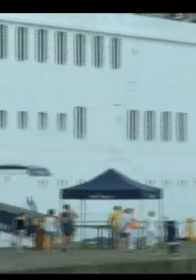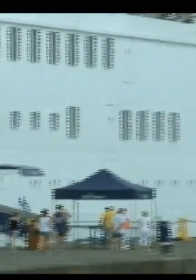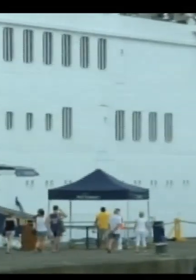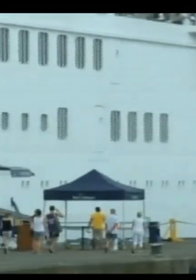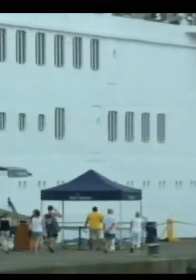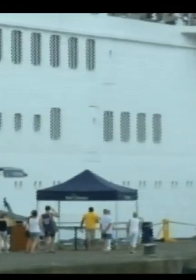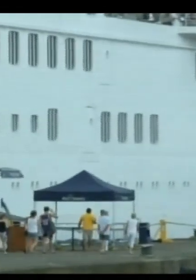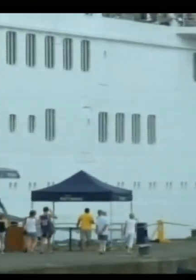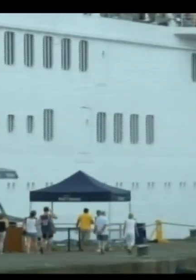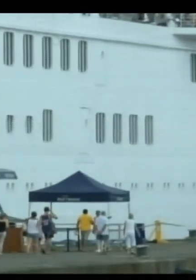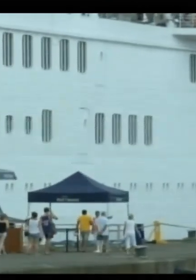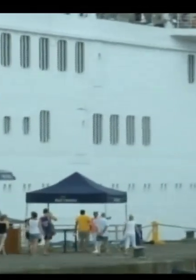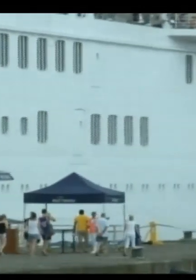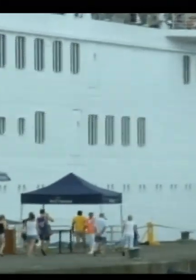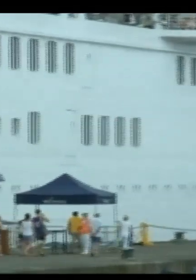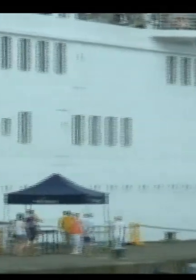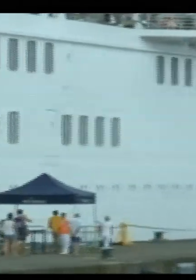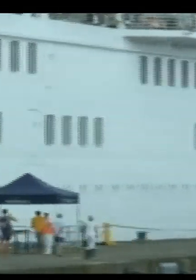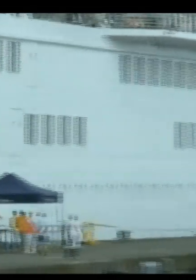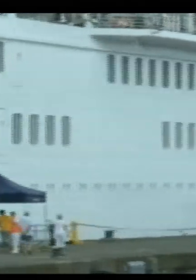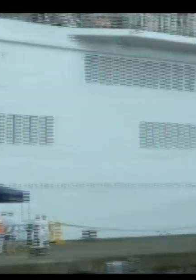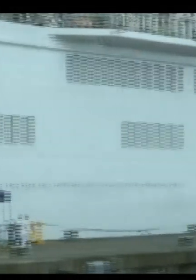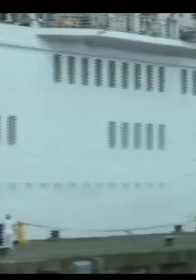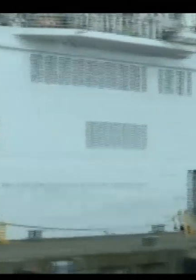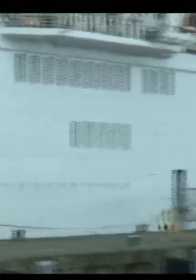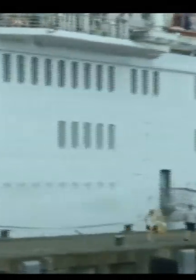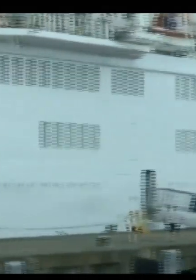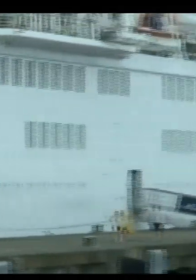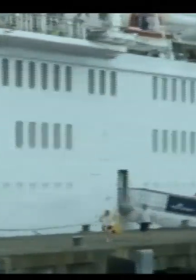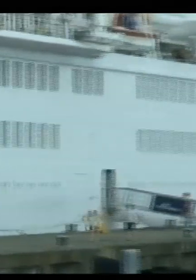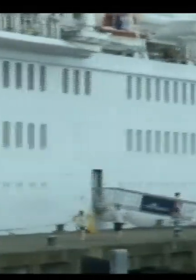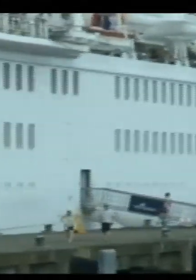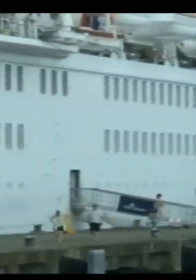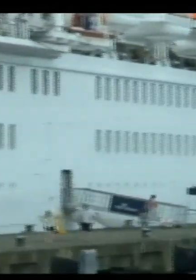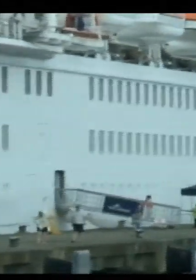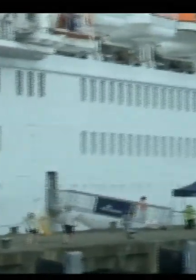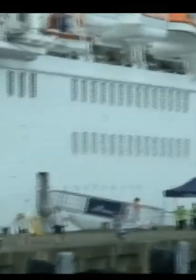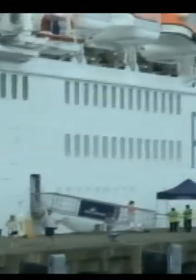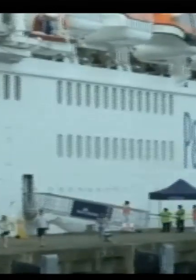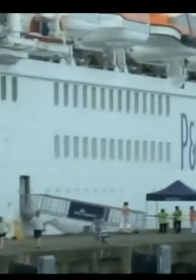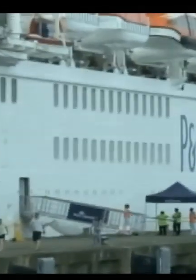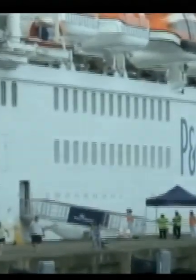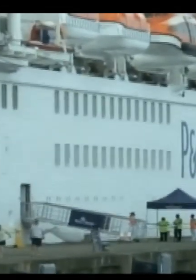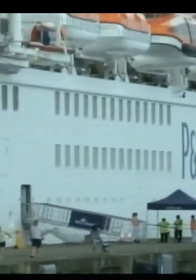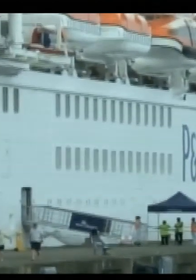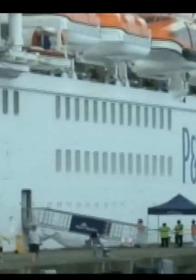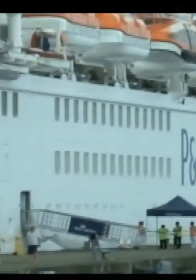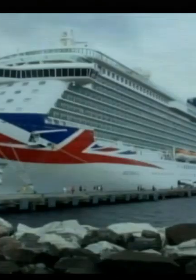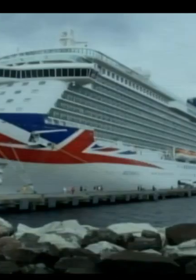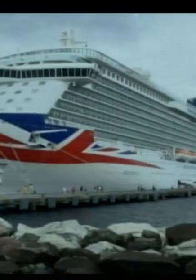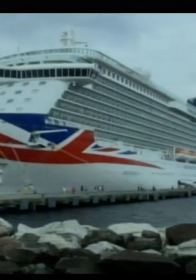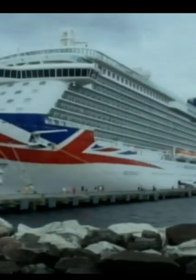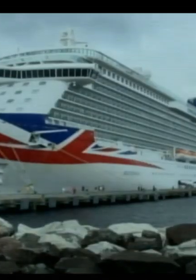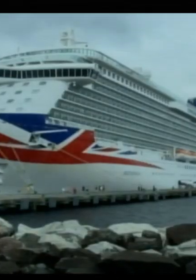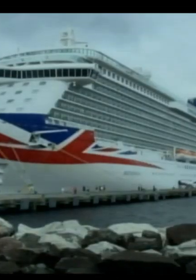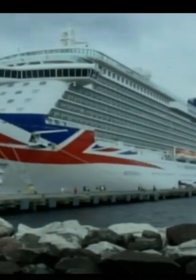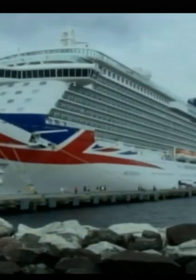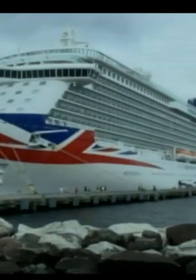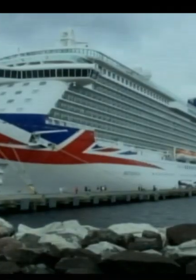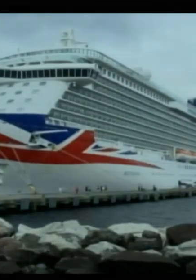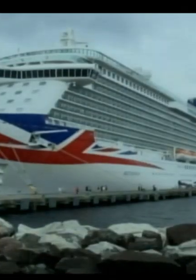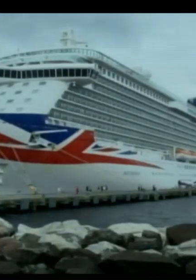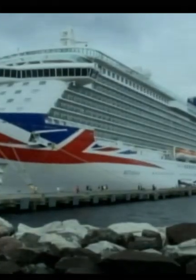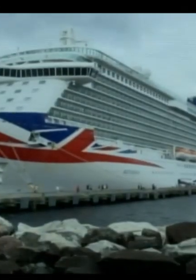ship, to the Ministry of Health, Port Environmental Health Officer, the Chief Environmental Health Officer, and the Chief Medical